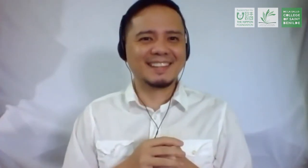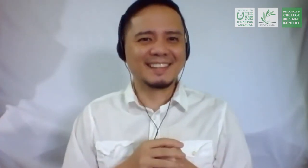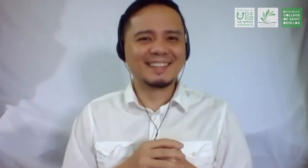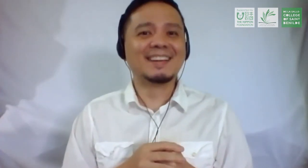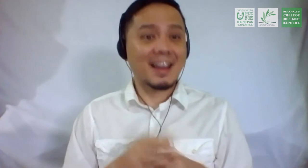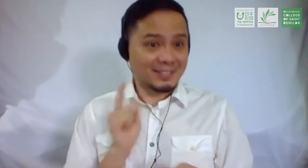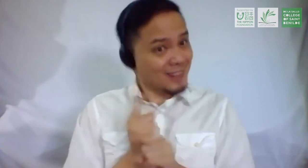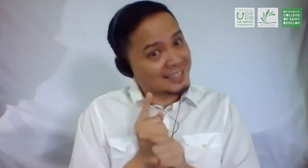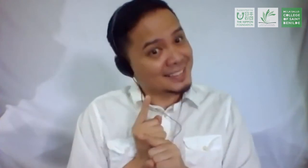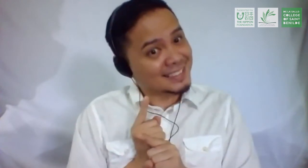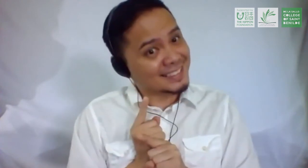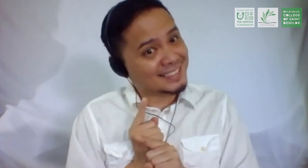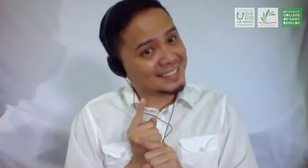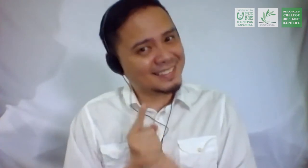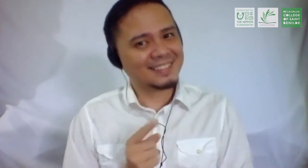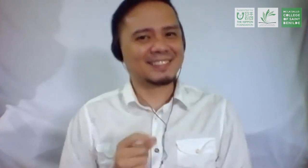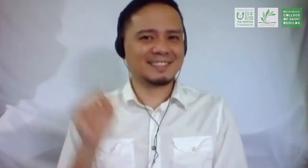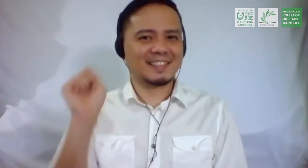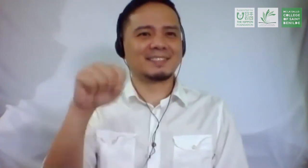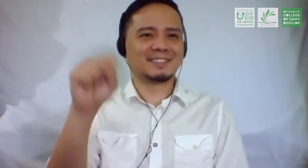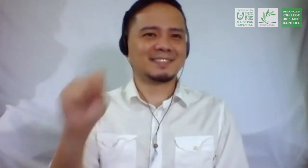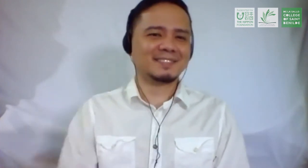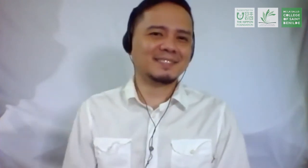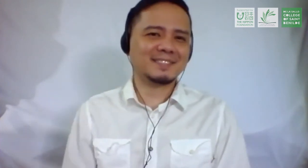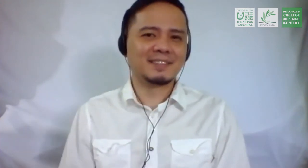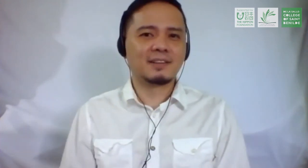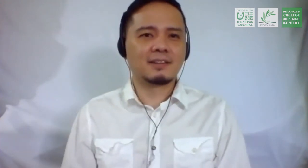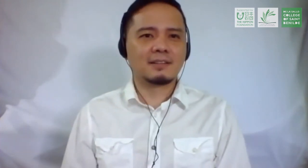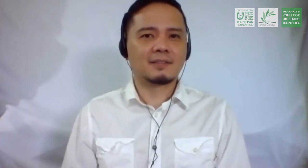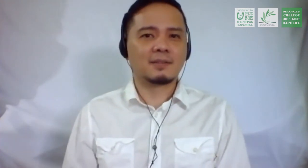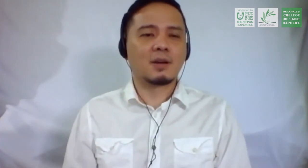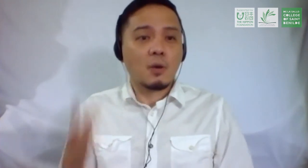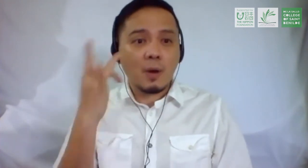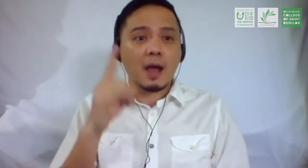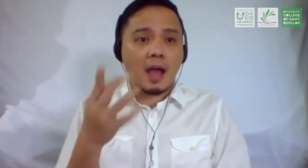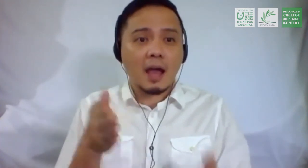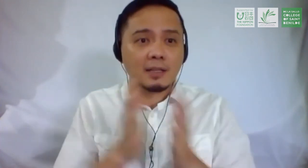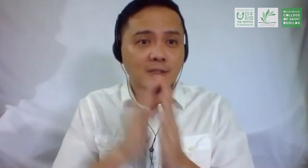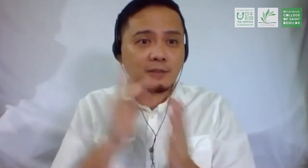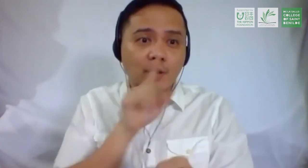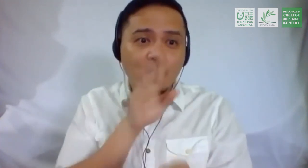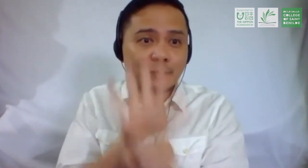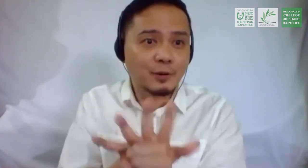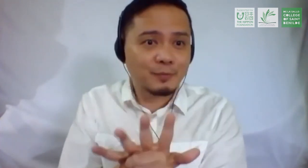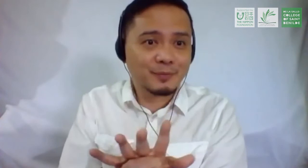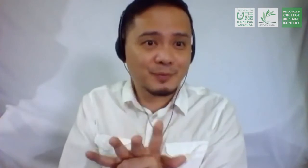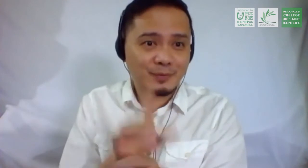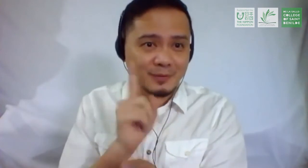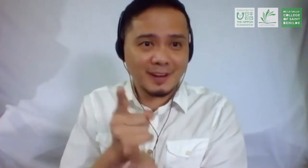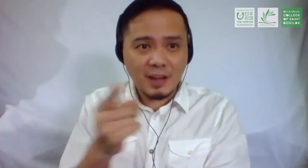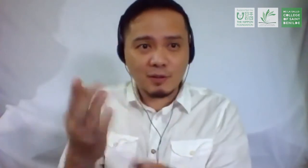Right? Yes. Because you're asking for confirmation, Yay. right?